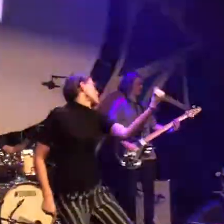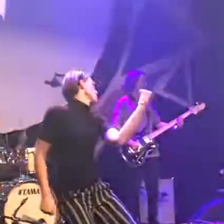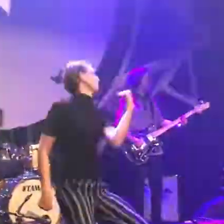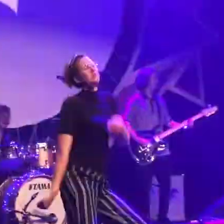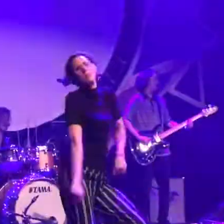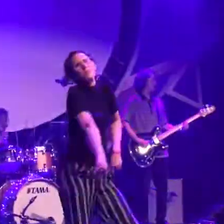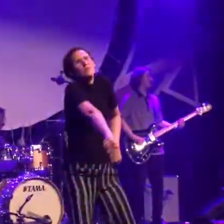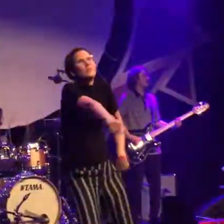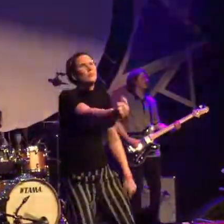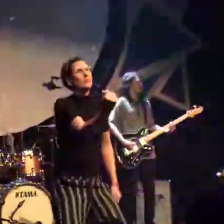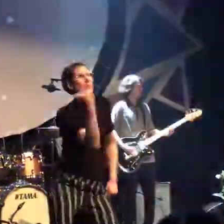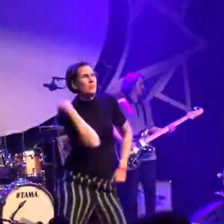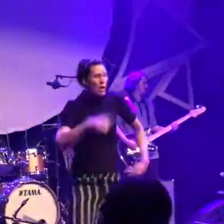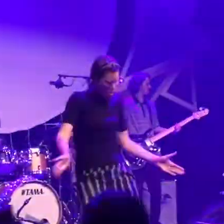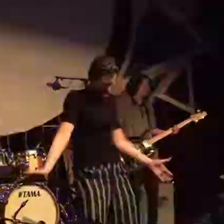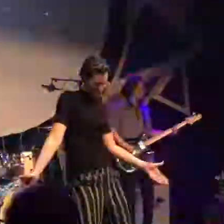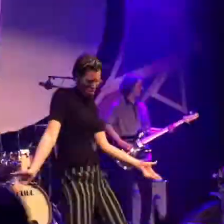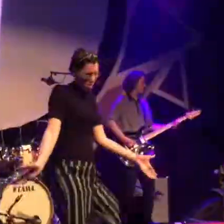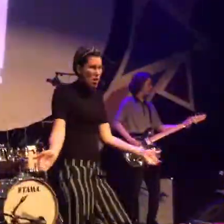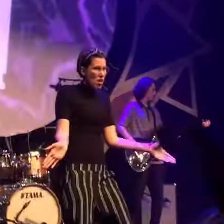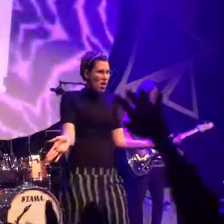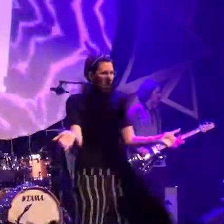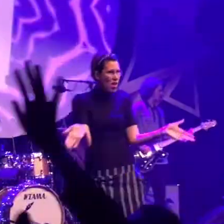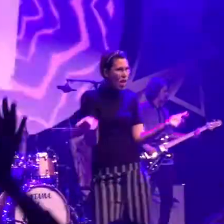I got on the moon.